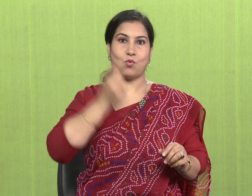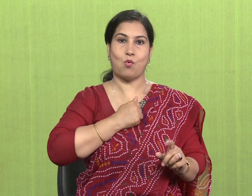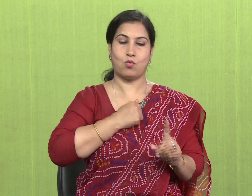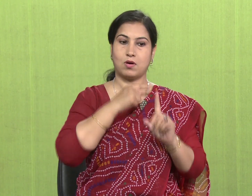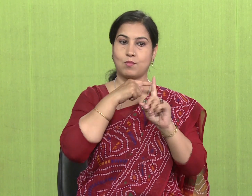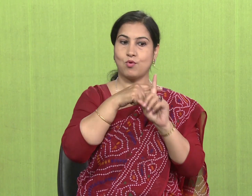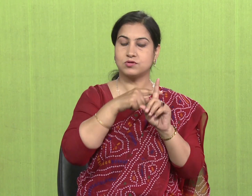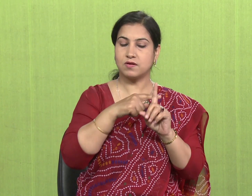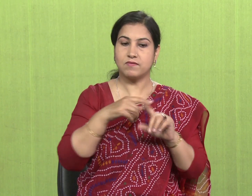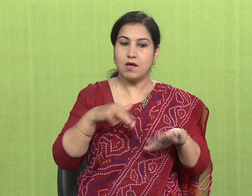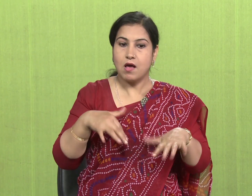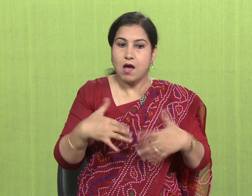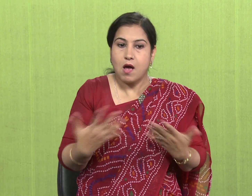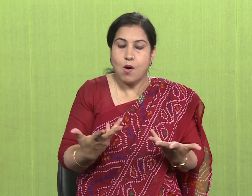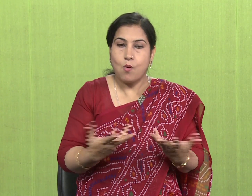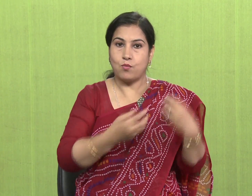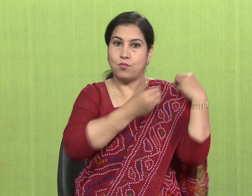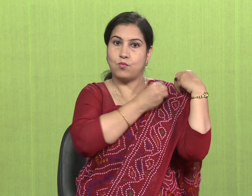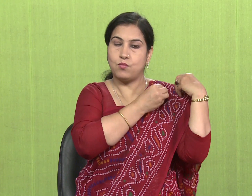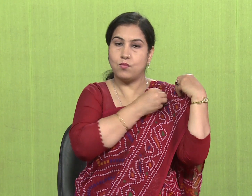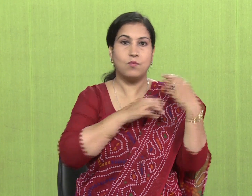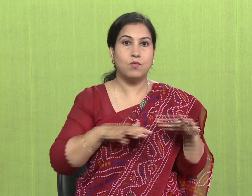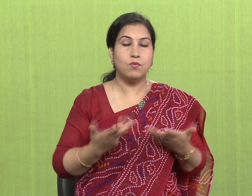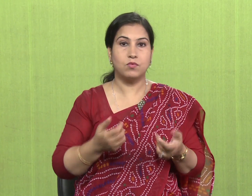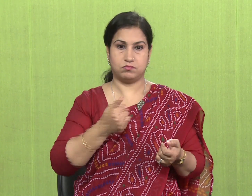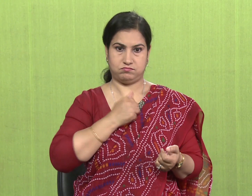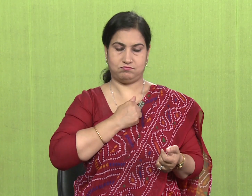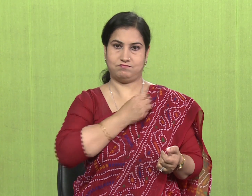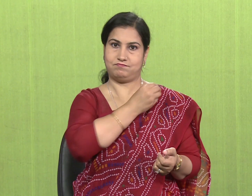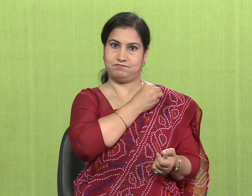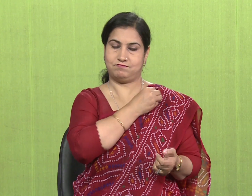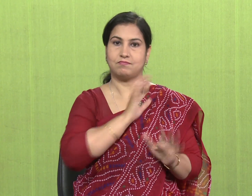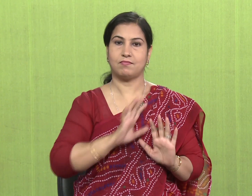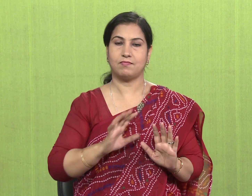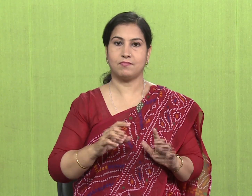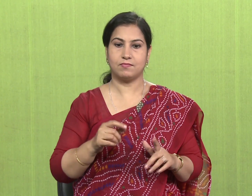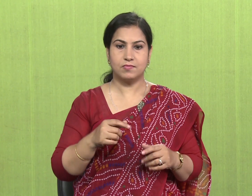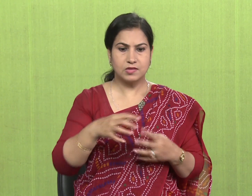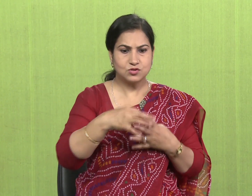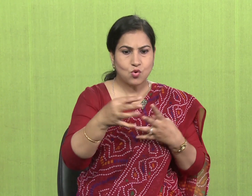role in making responsible living choices.